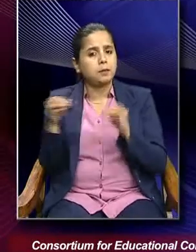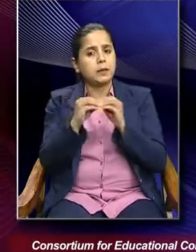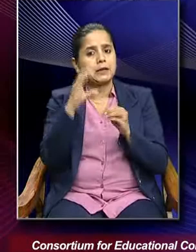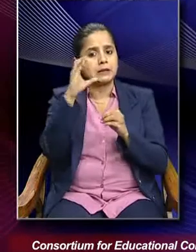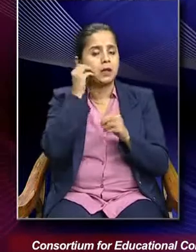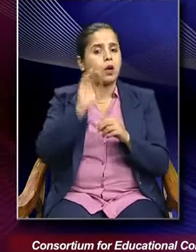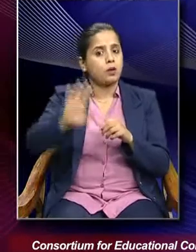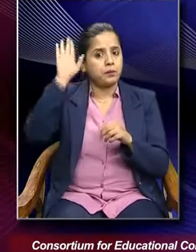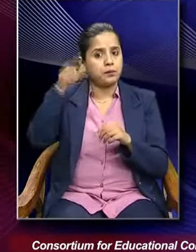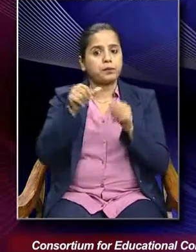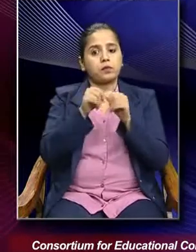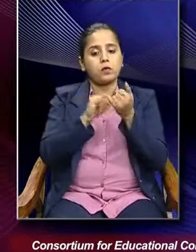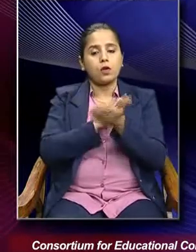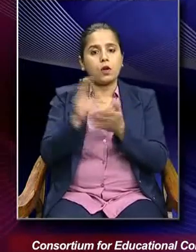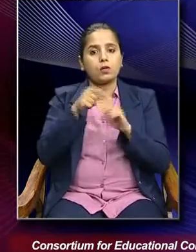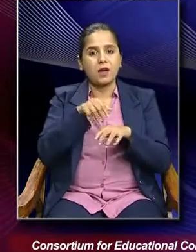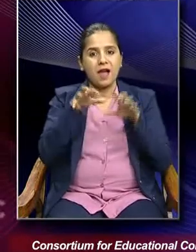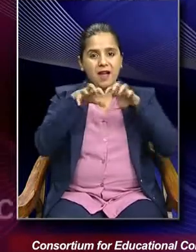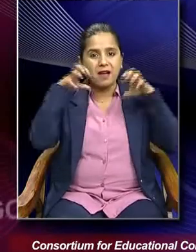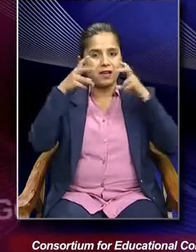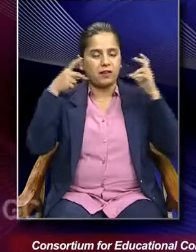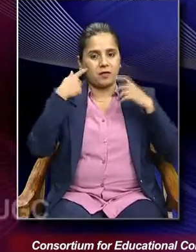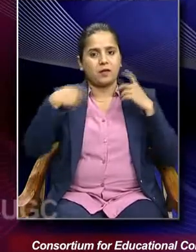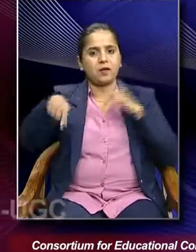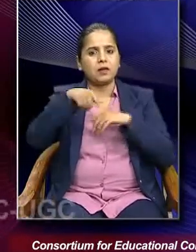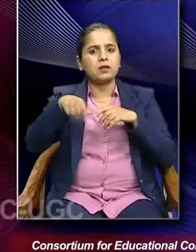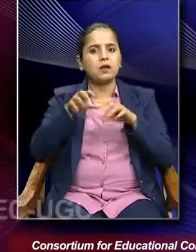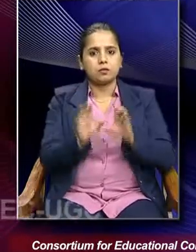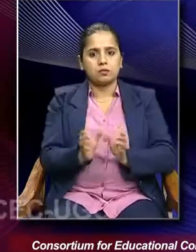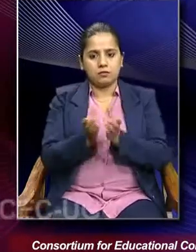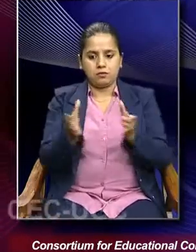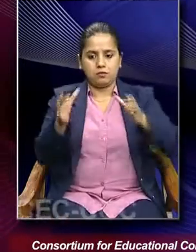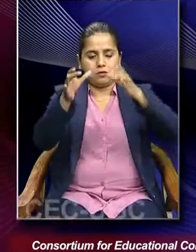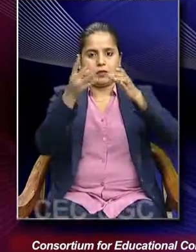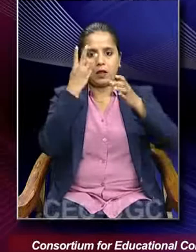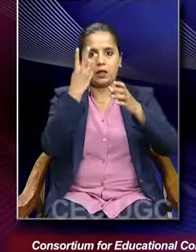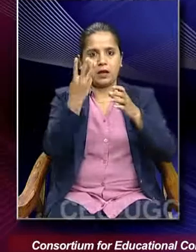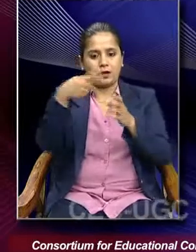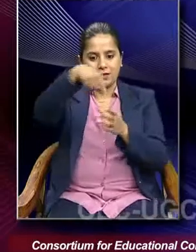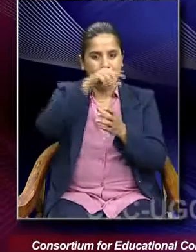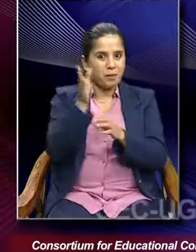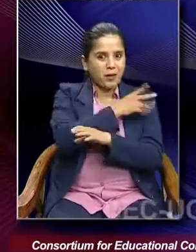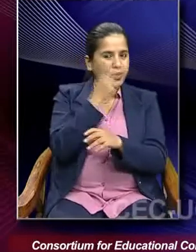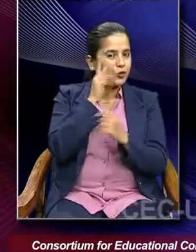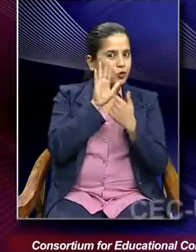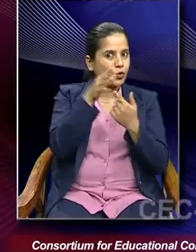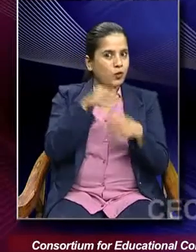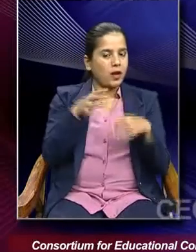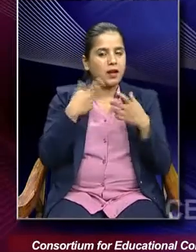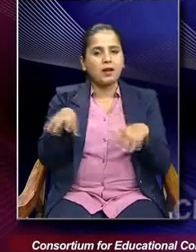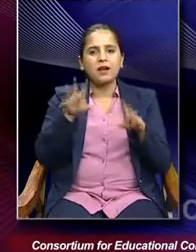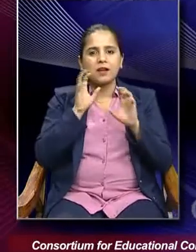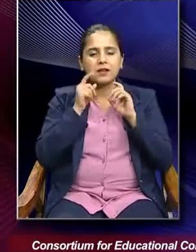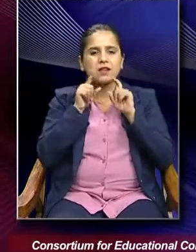And Ashokan pillar at Sarnath, the visual of which was just shown to you, dating back to